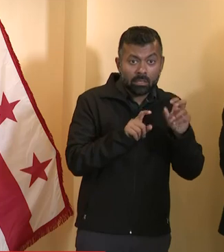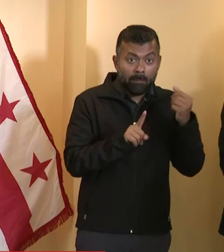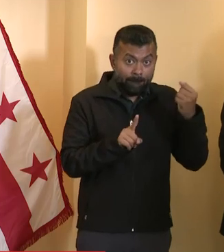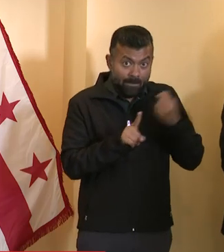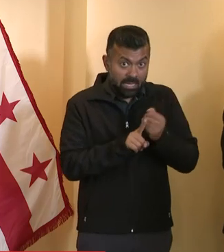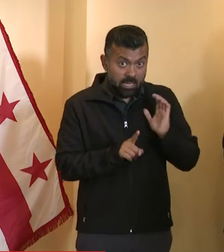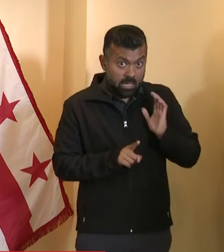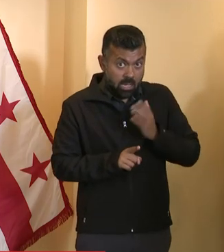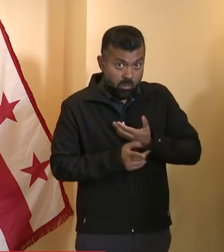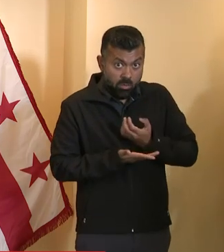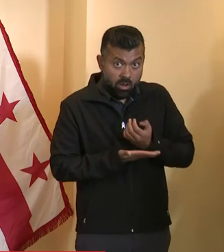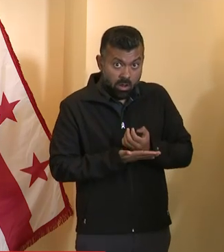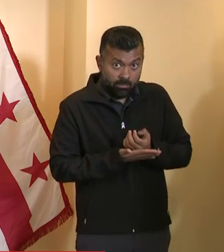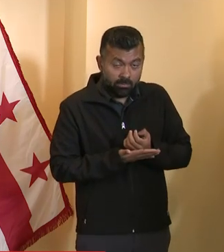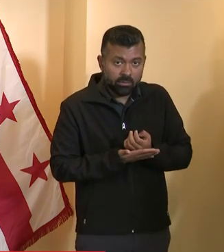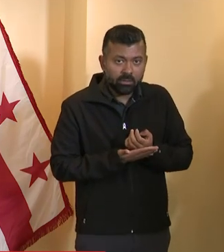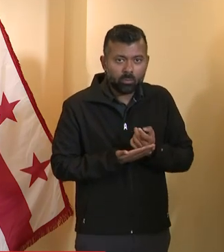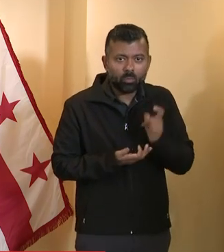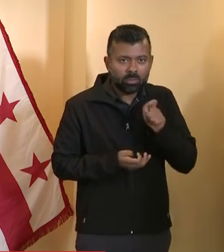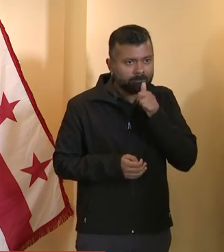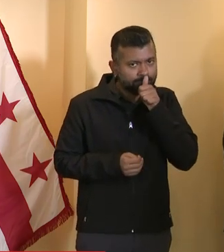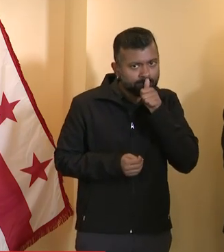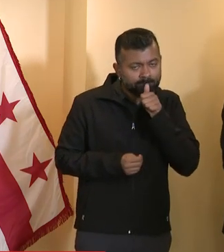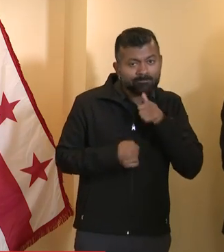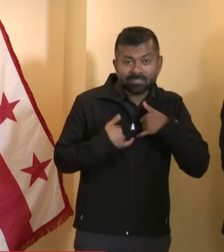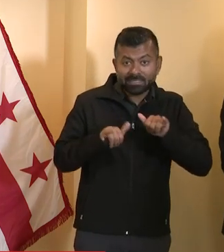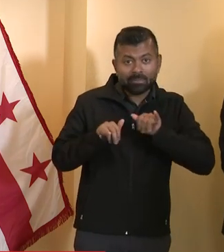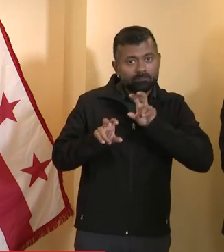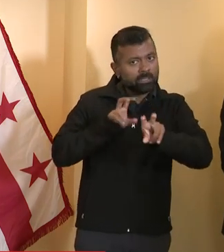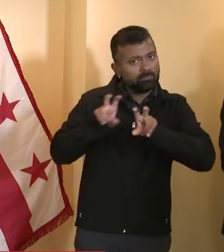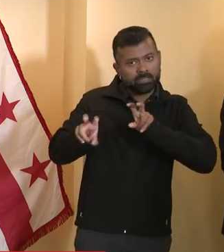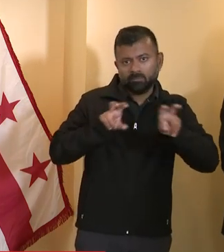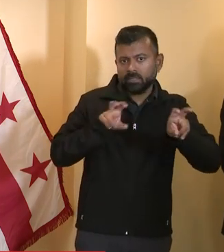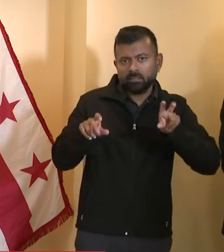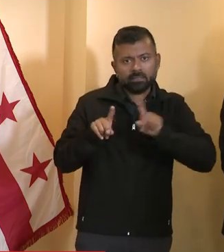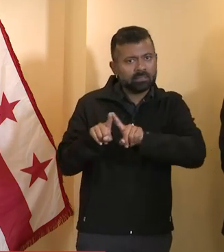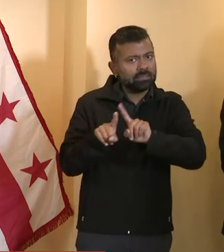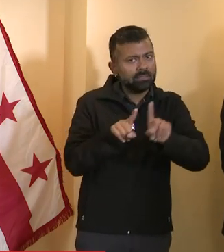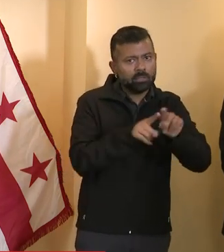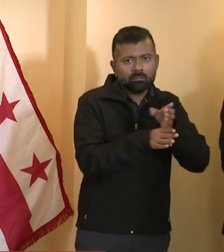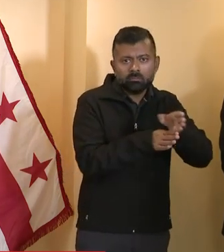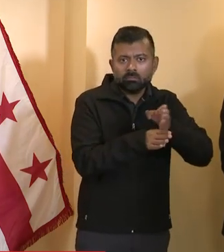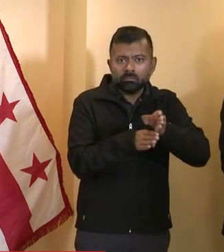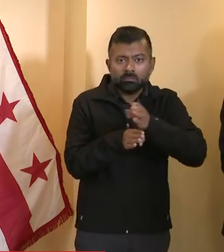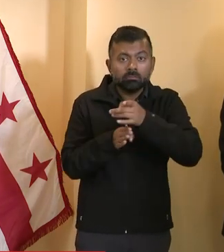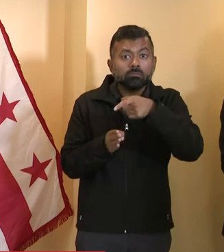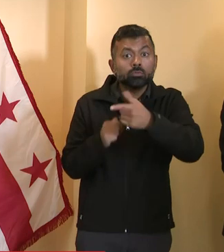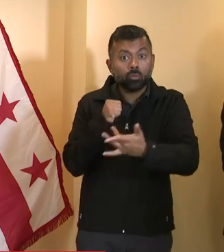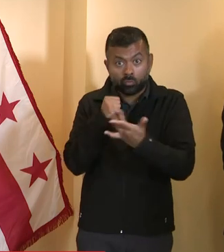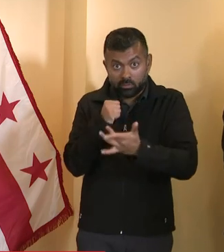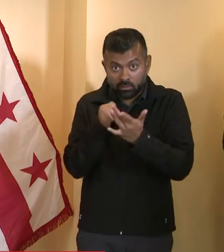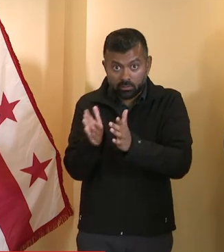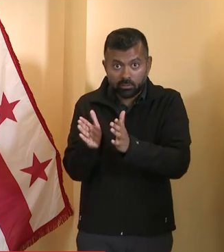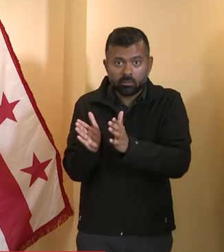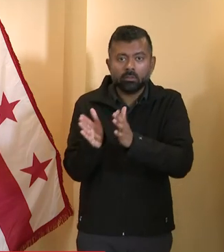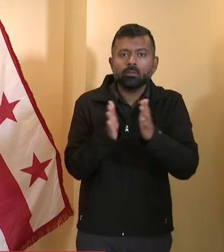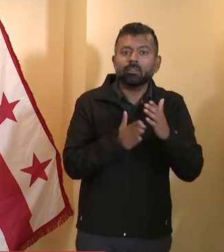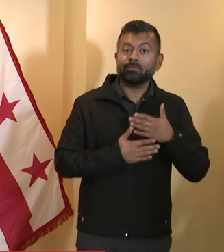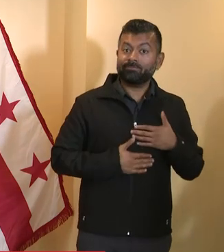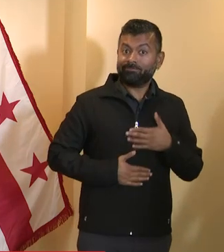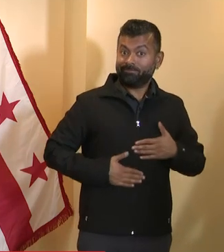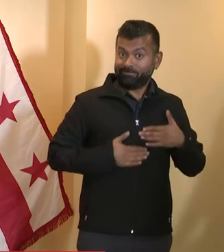do we bring more tech in? How do we bring more entertainment and tourism in? How do we bring in